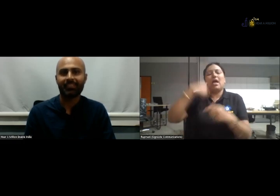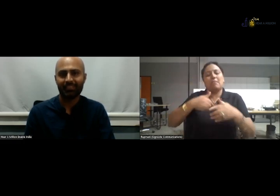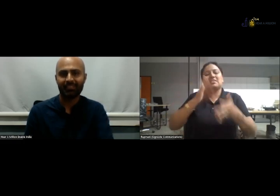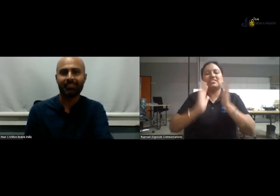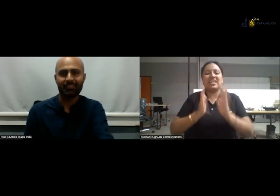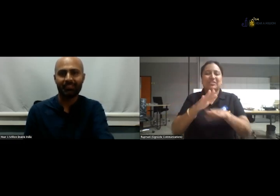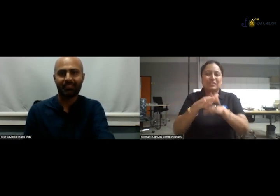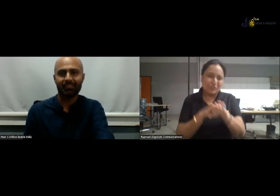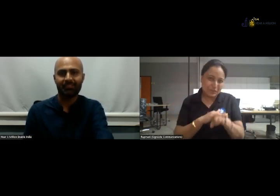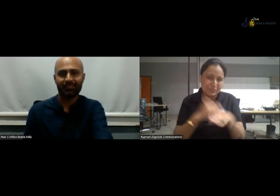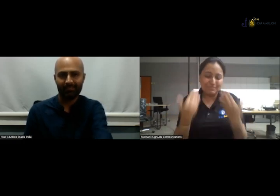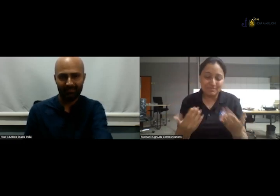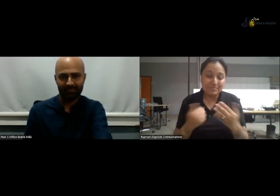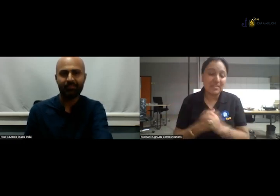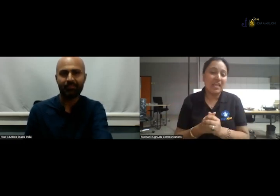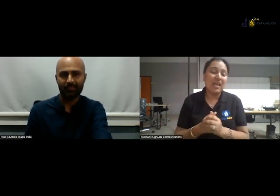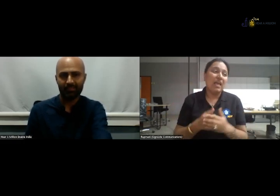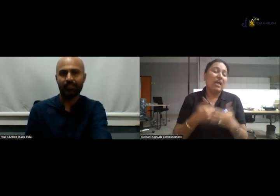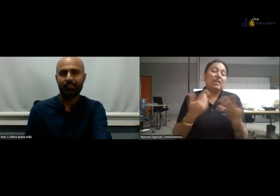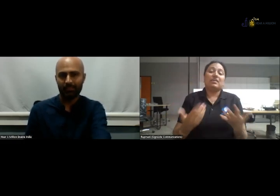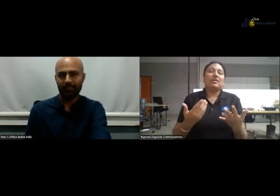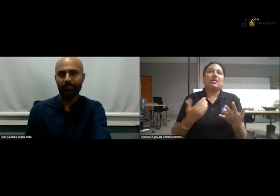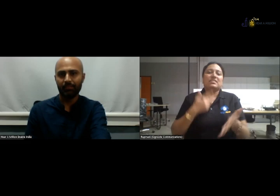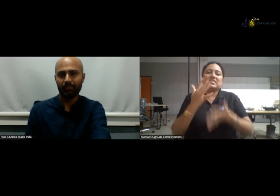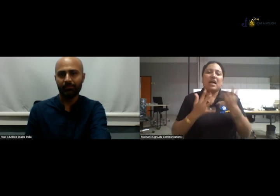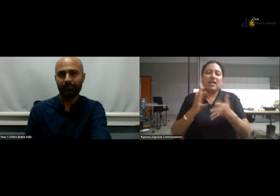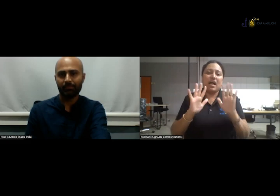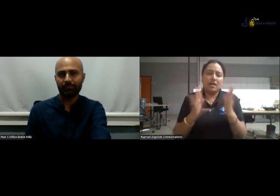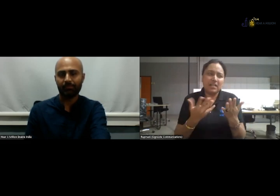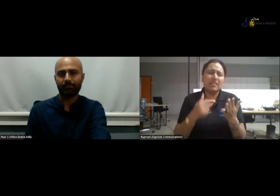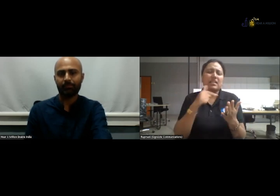very nicely, very calmly.